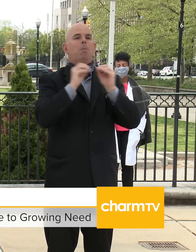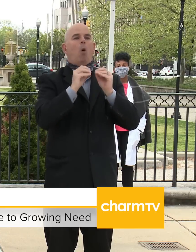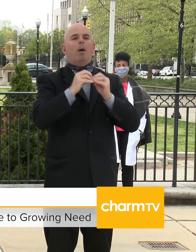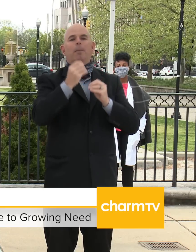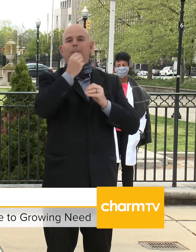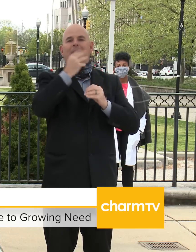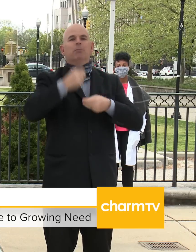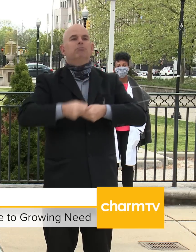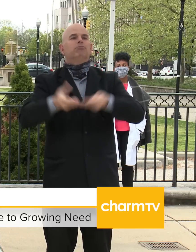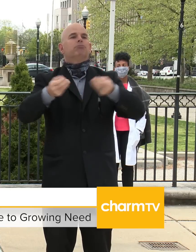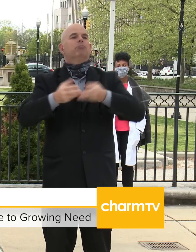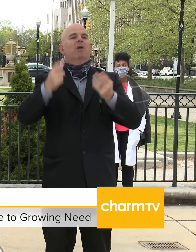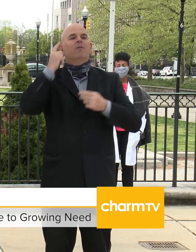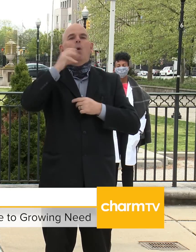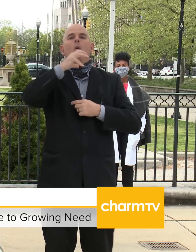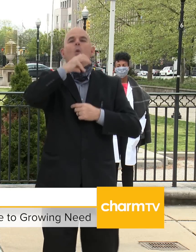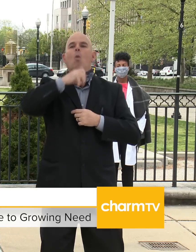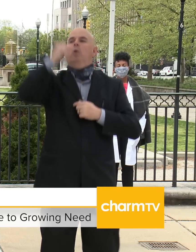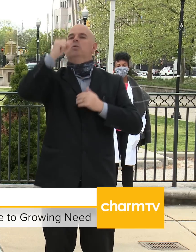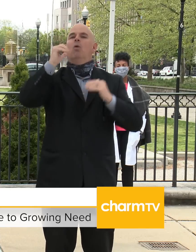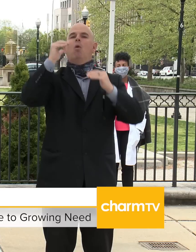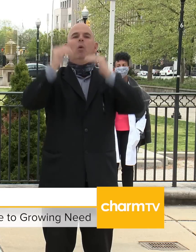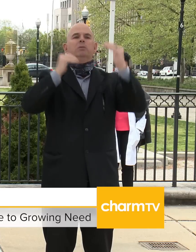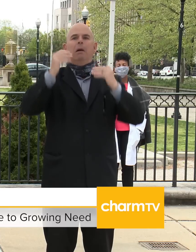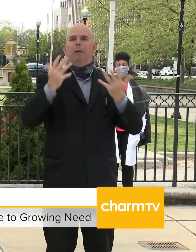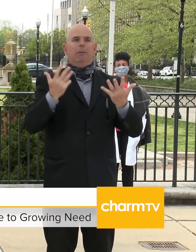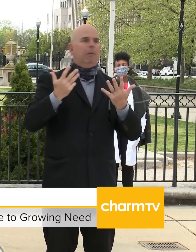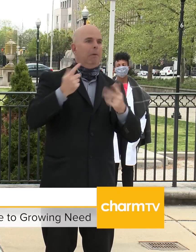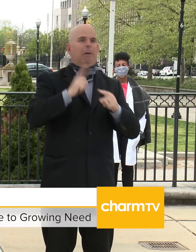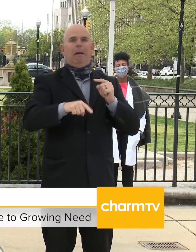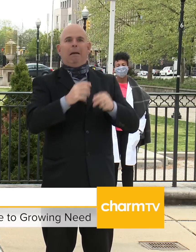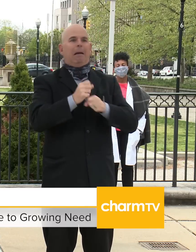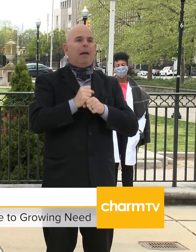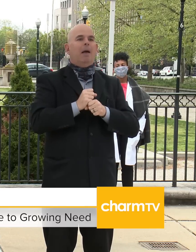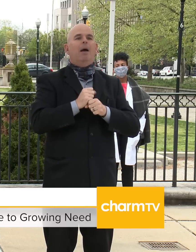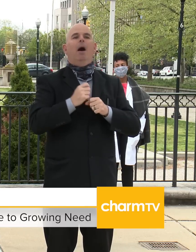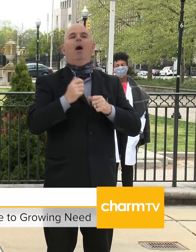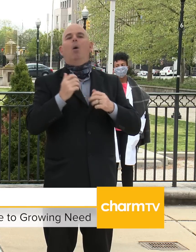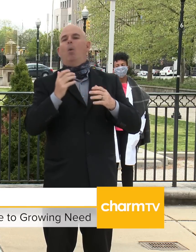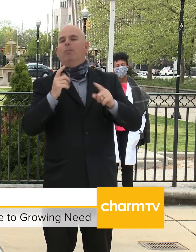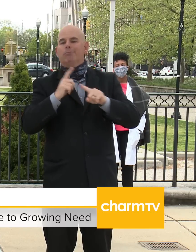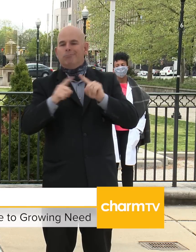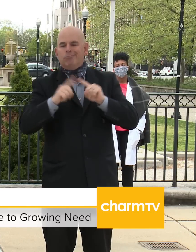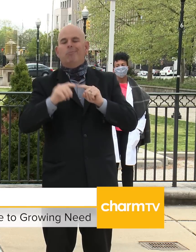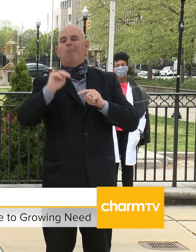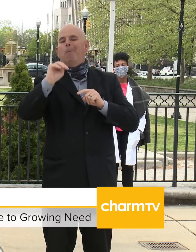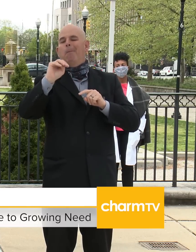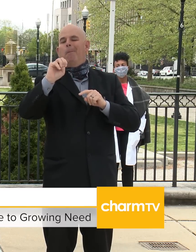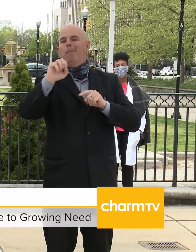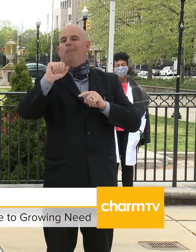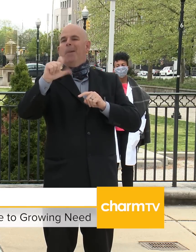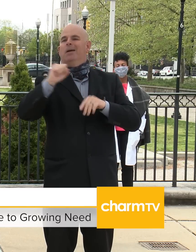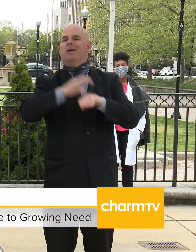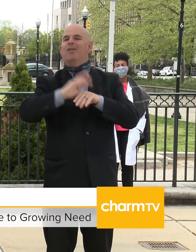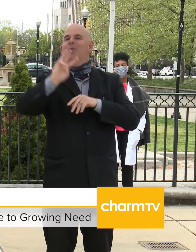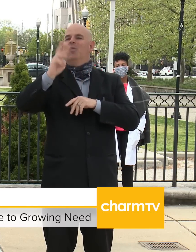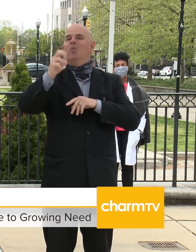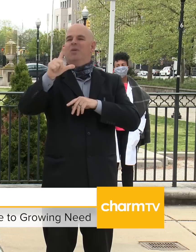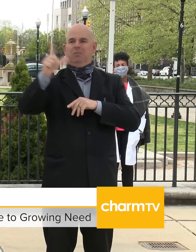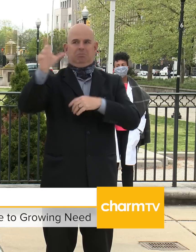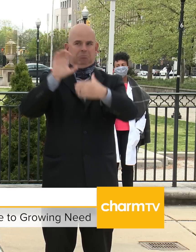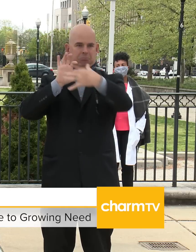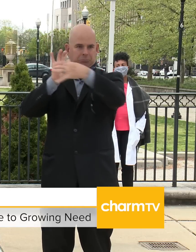with an expanded partnership with Meals on Wheels and the Salvation Army. The city currently serves